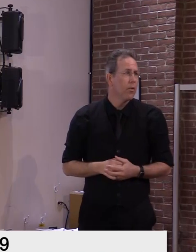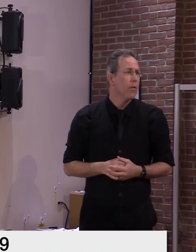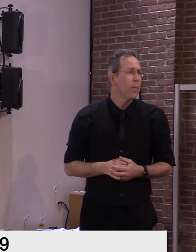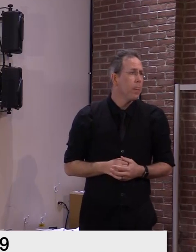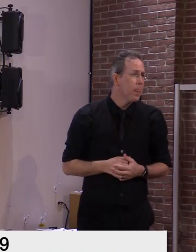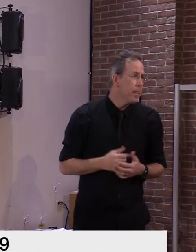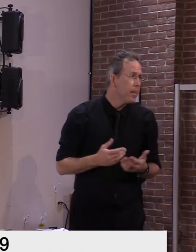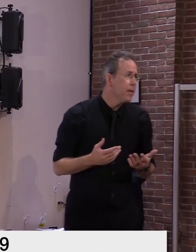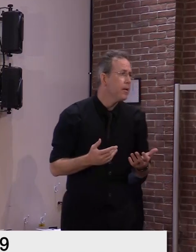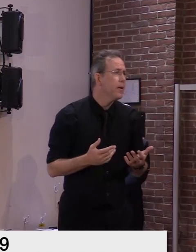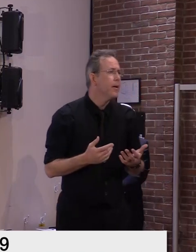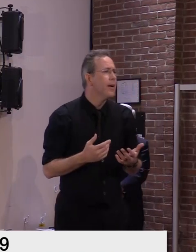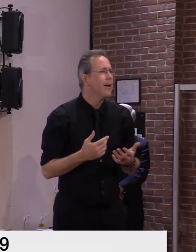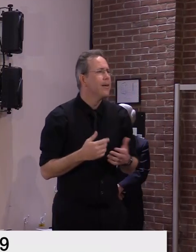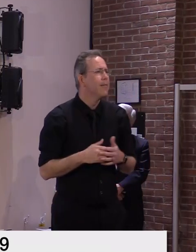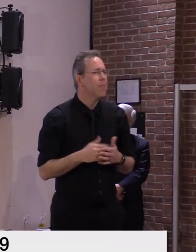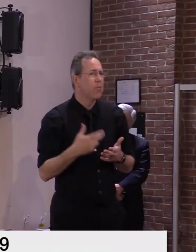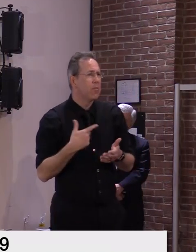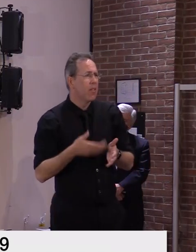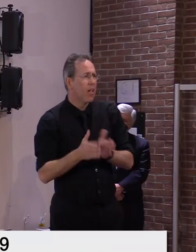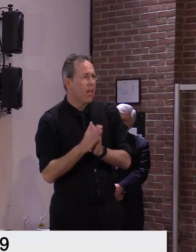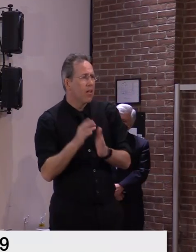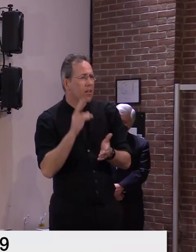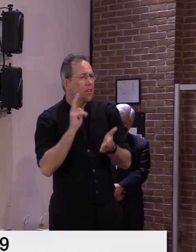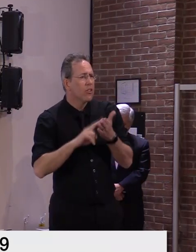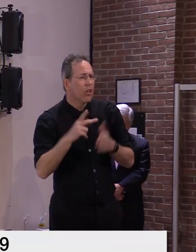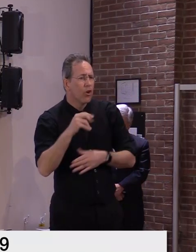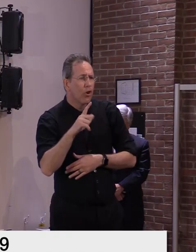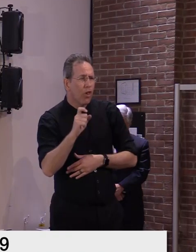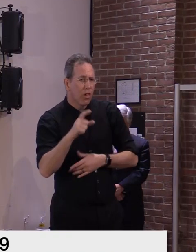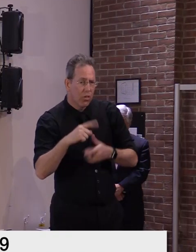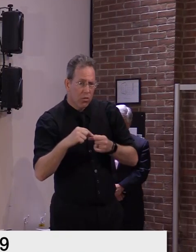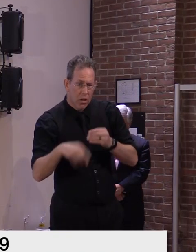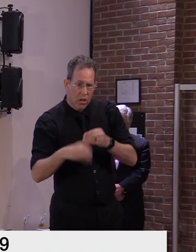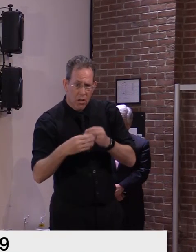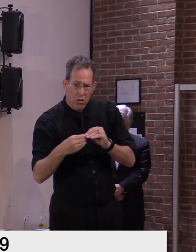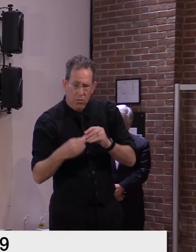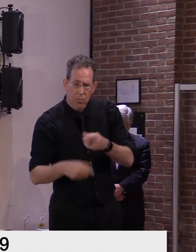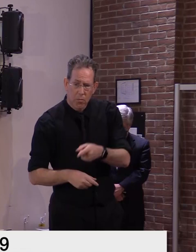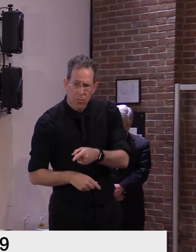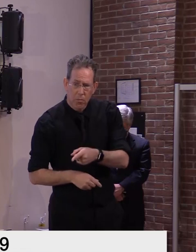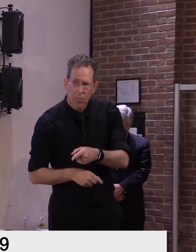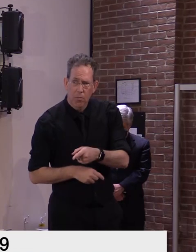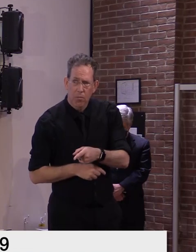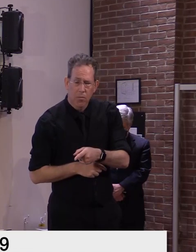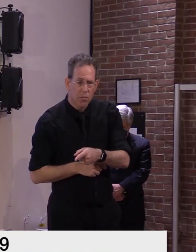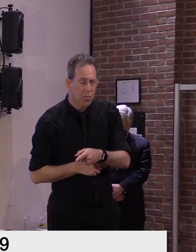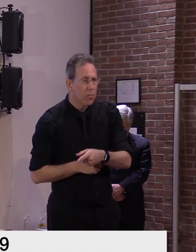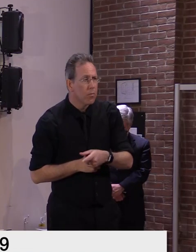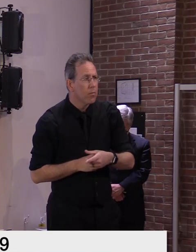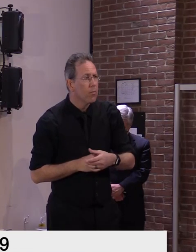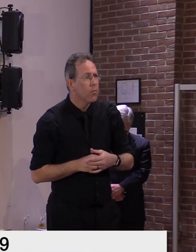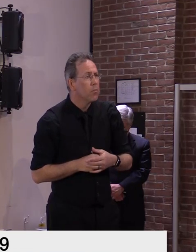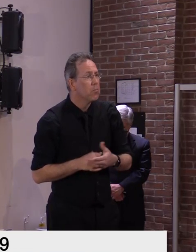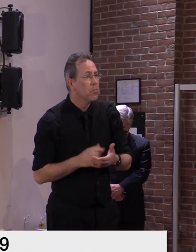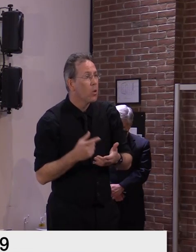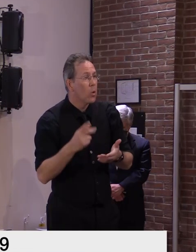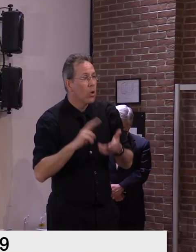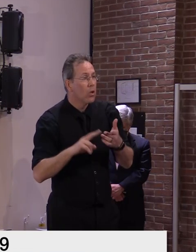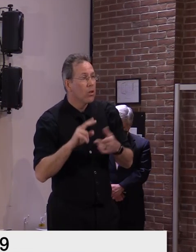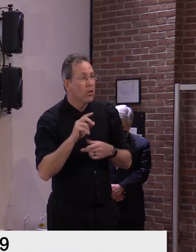maybe I'll ask Secretary Curley if there's anything I missed on that, or Secretary Moore.